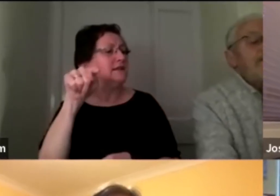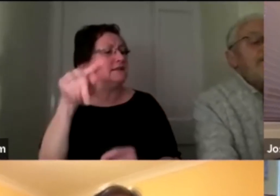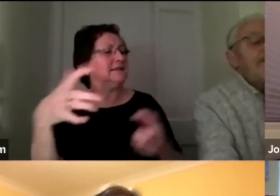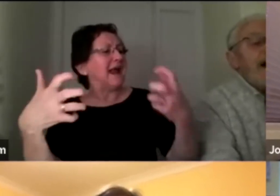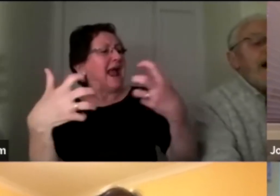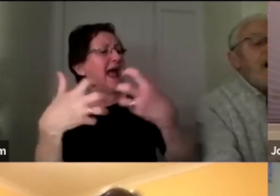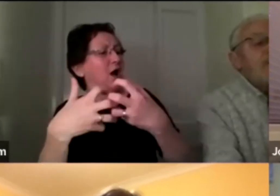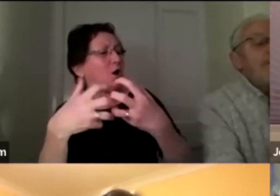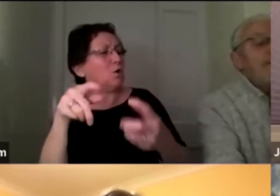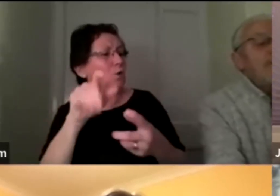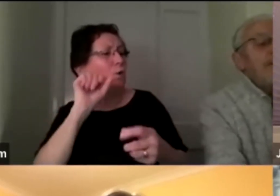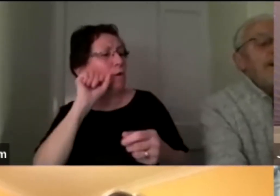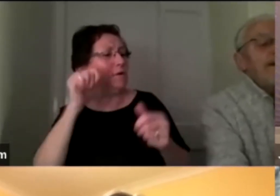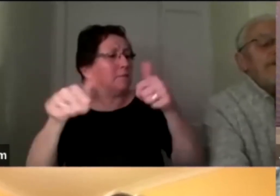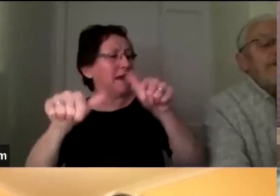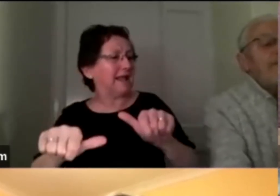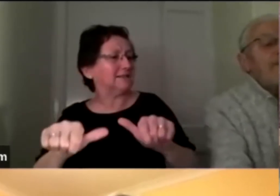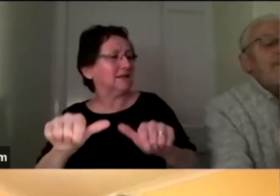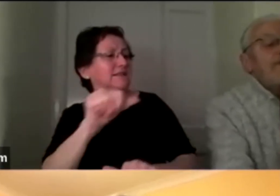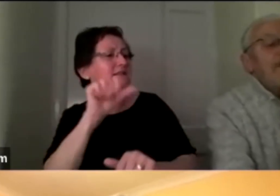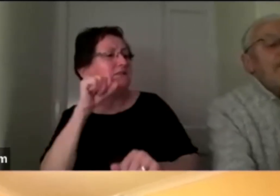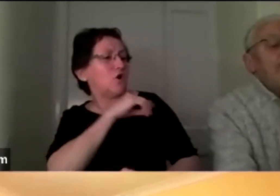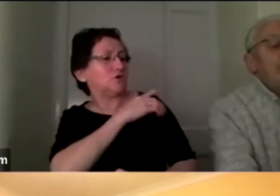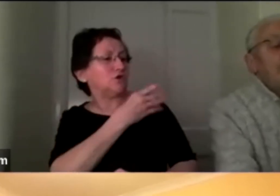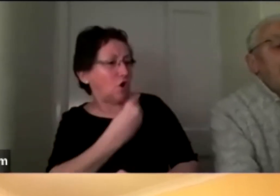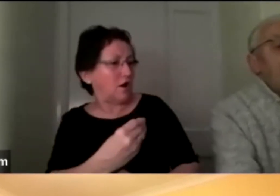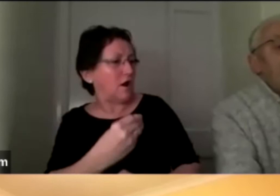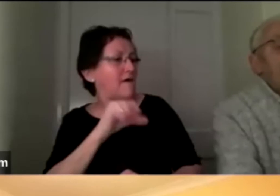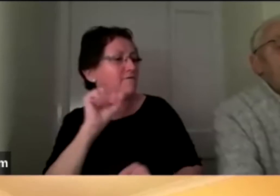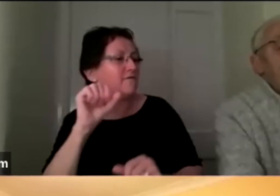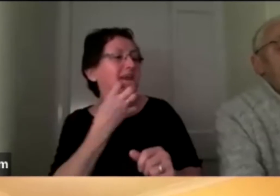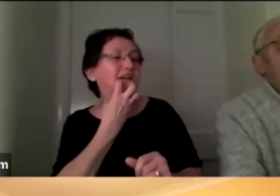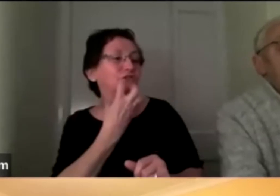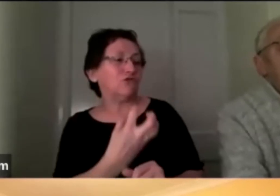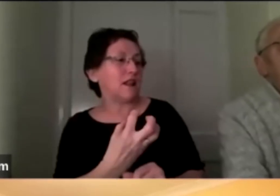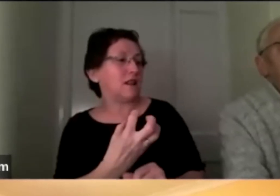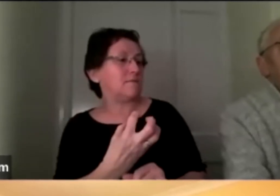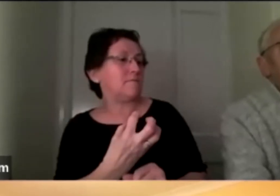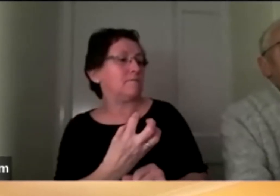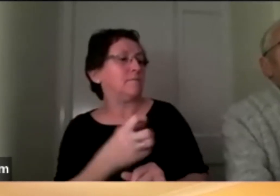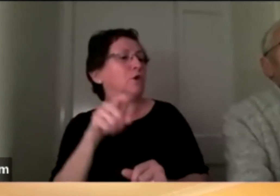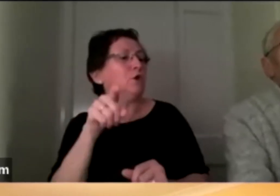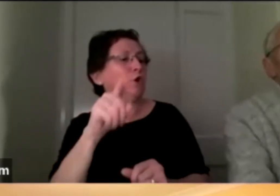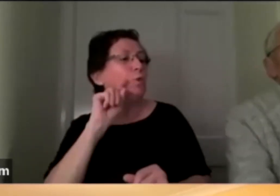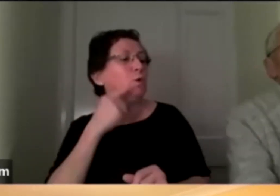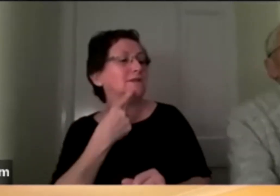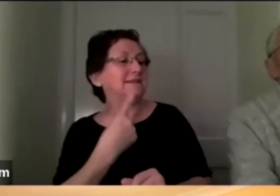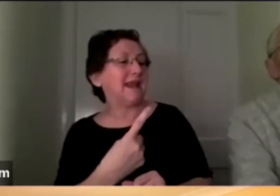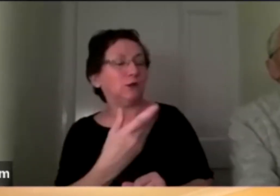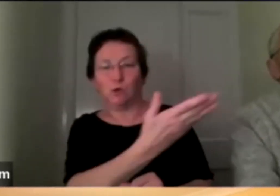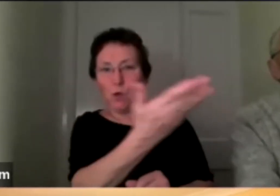is how you will bless the sons of Israel. You will say to them,